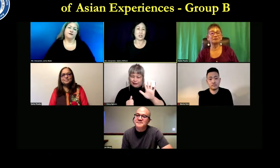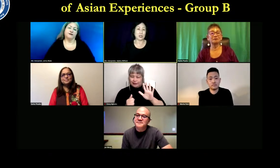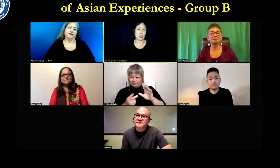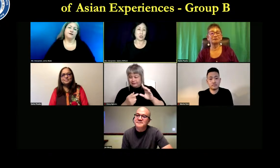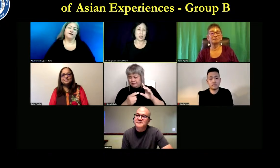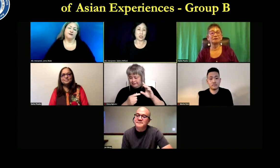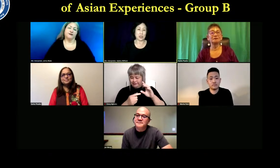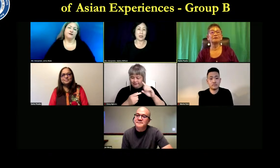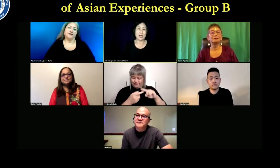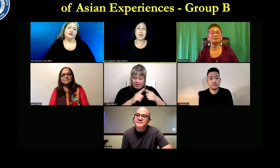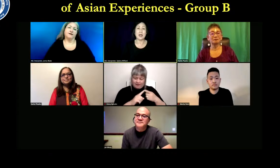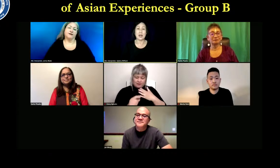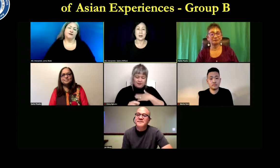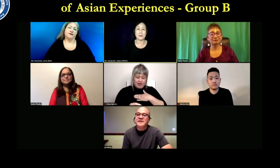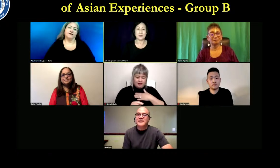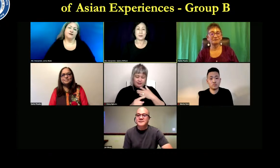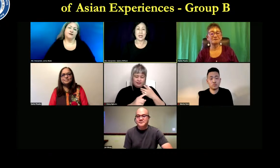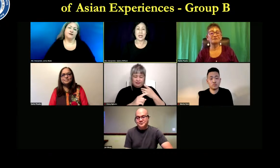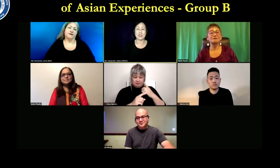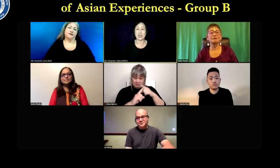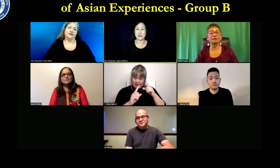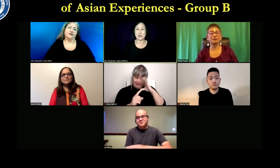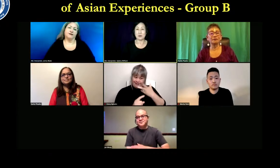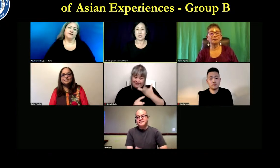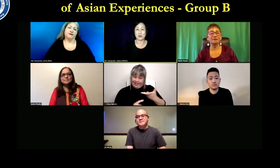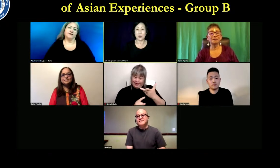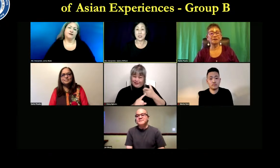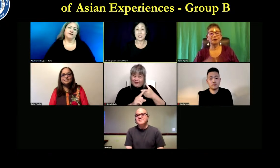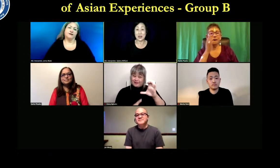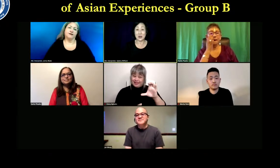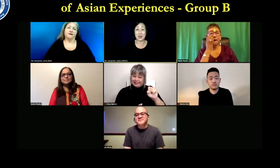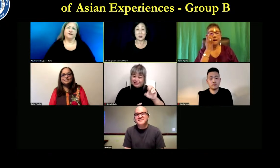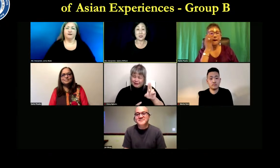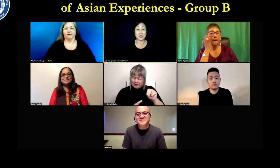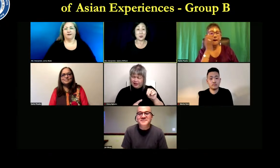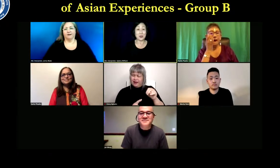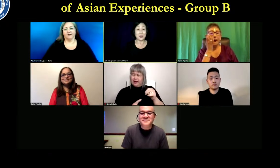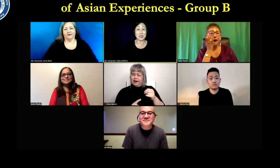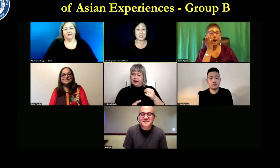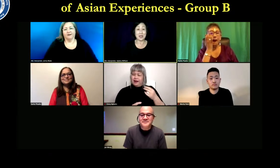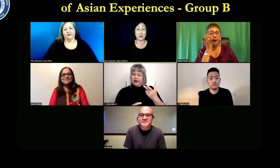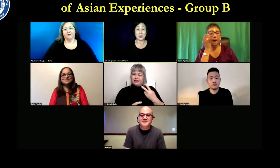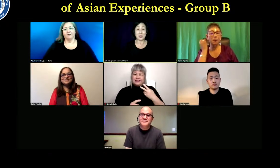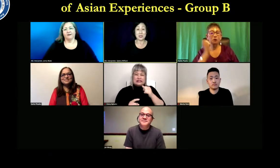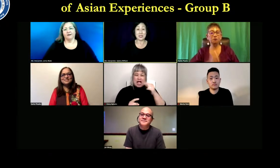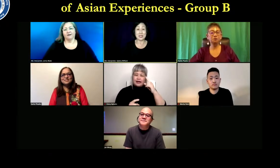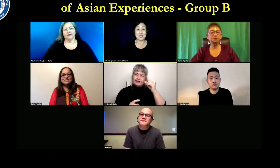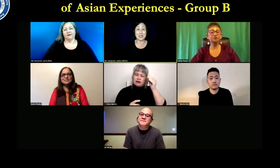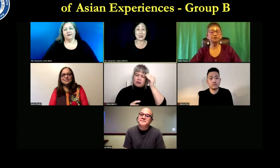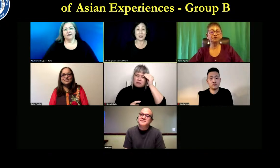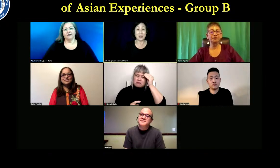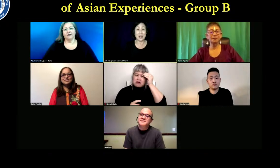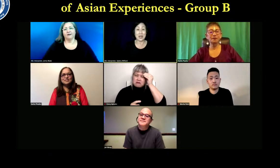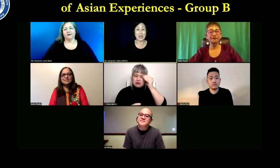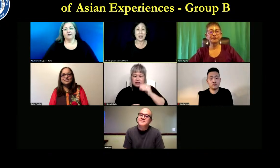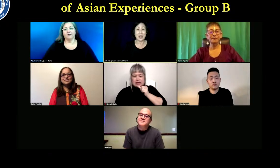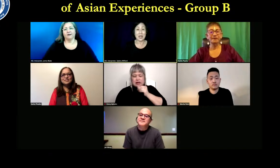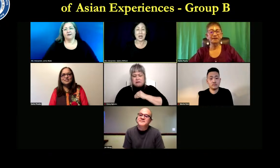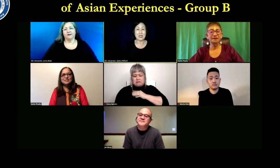Deaf Aid Association. And I made some friends there, and it was just three of us. We went to CSUN